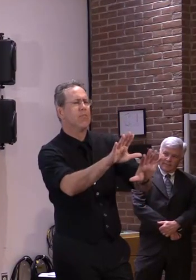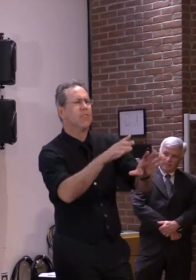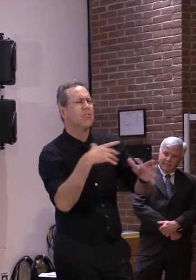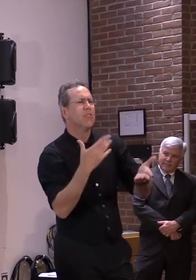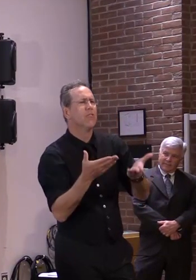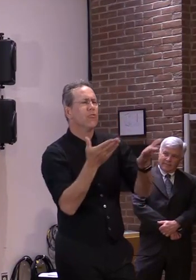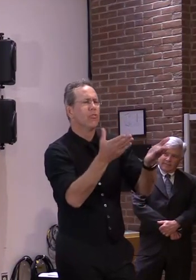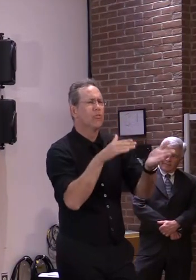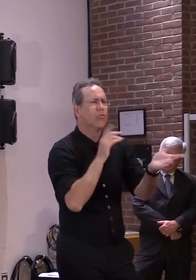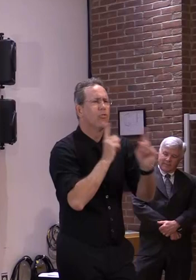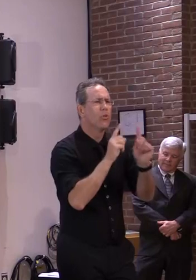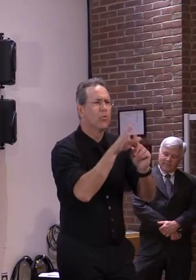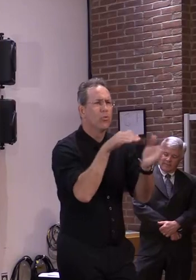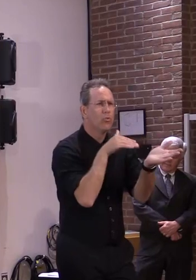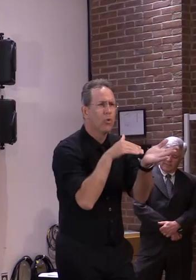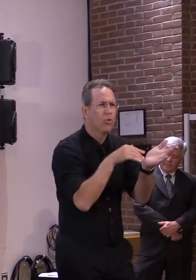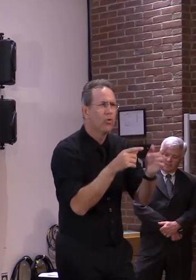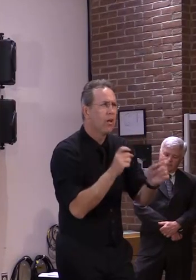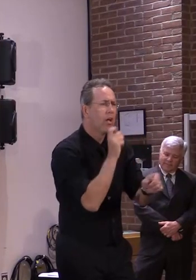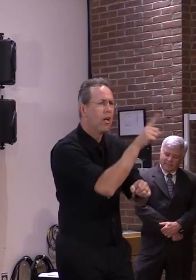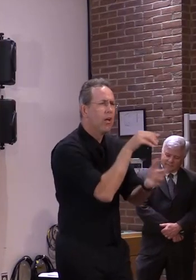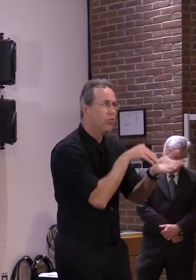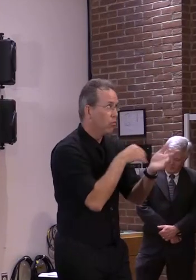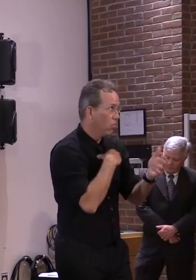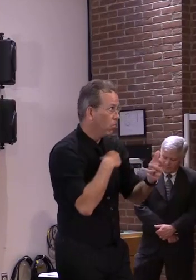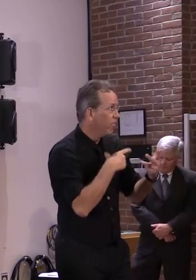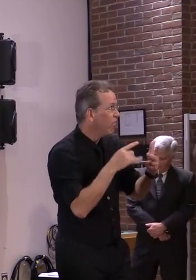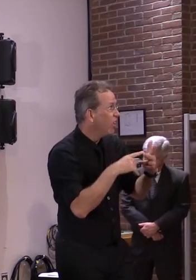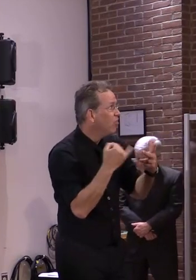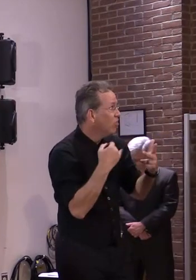because that would be the right way to get an informed